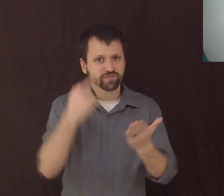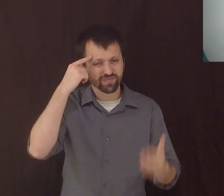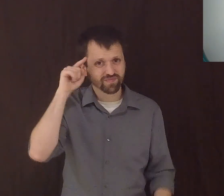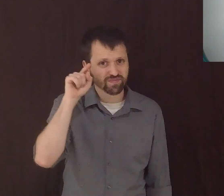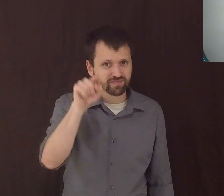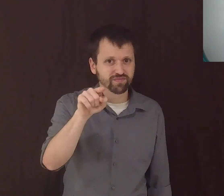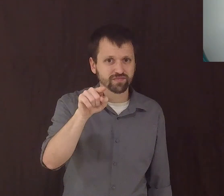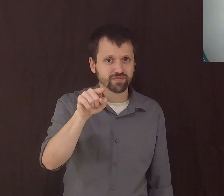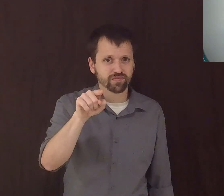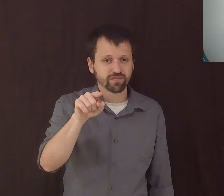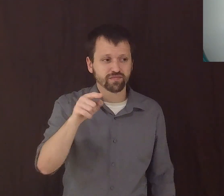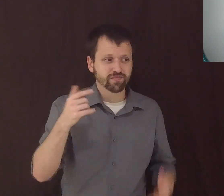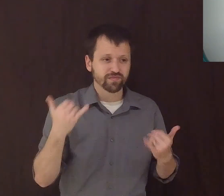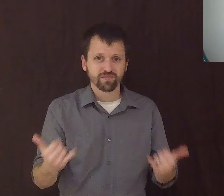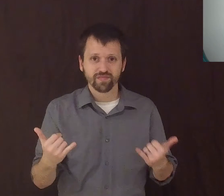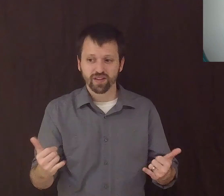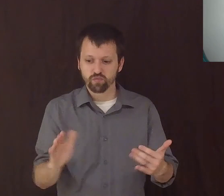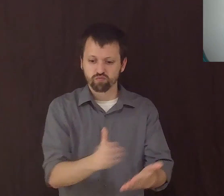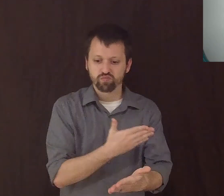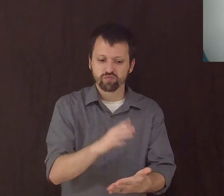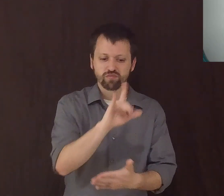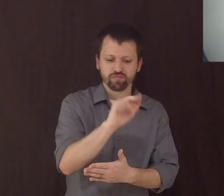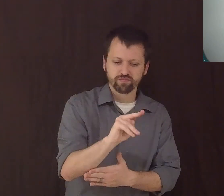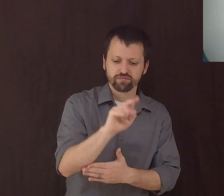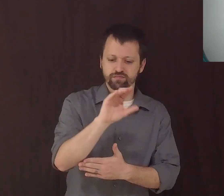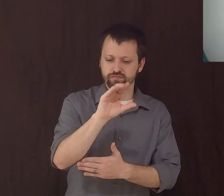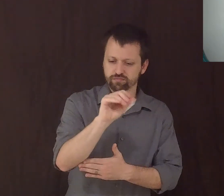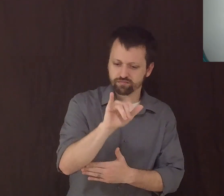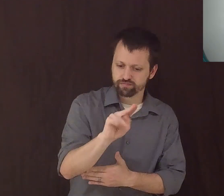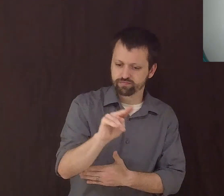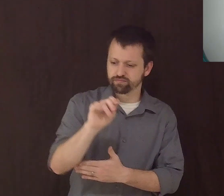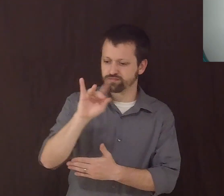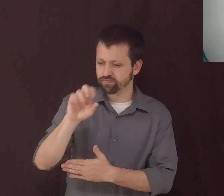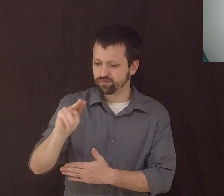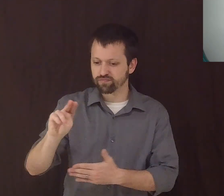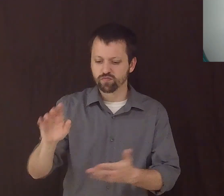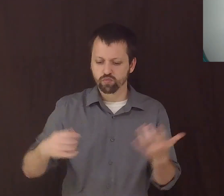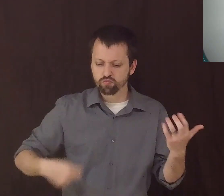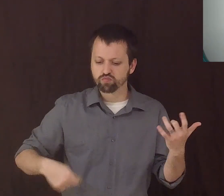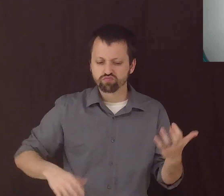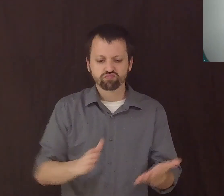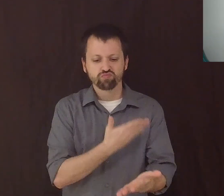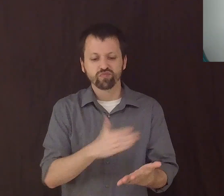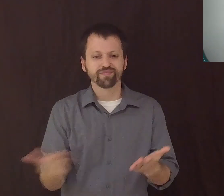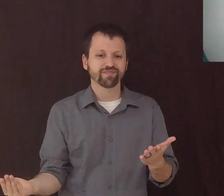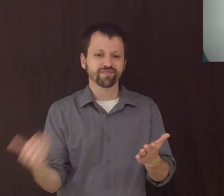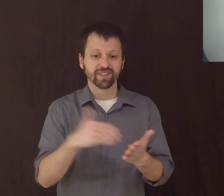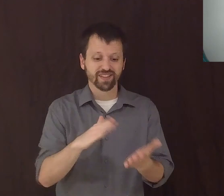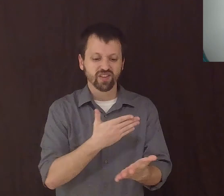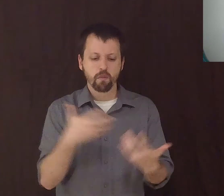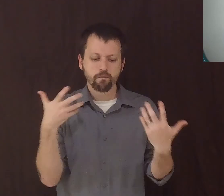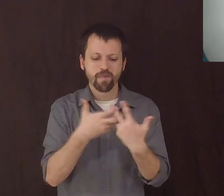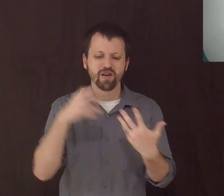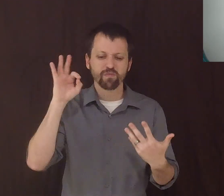time, Clayton and Colin and Aiden are going to come back. And they're going to lead us in one more song. And that song goes along so perfect with the